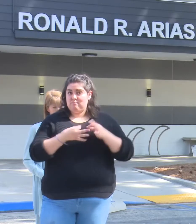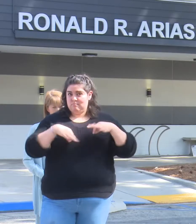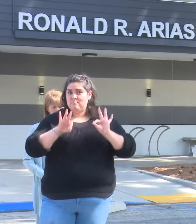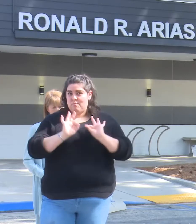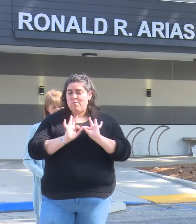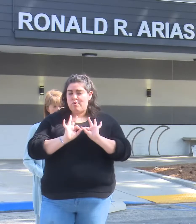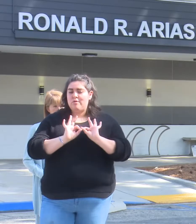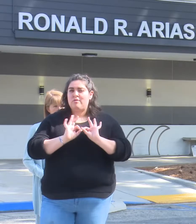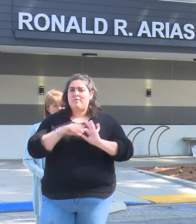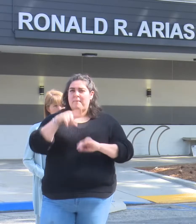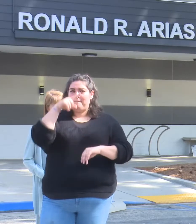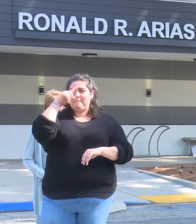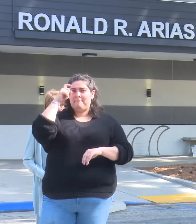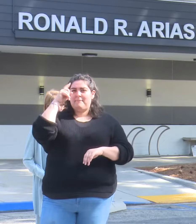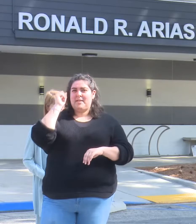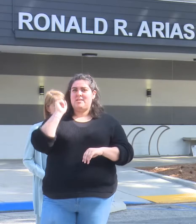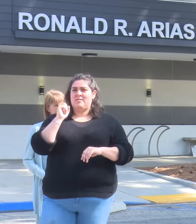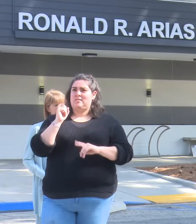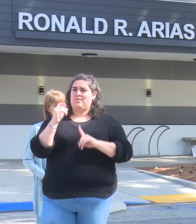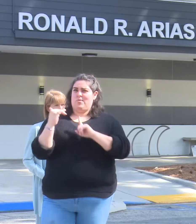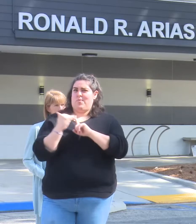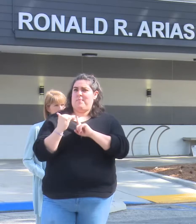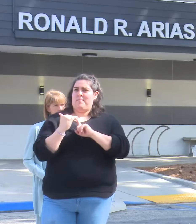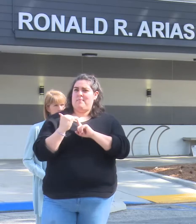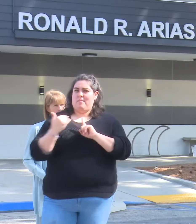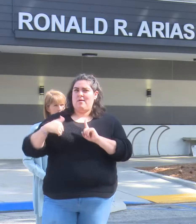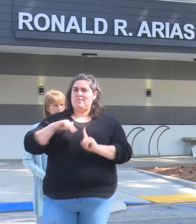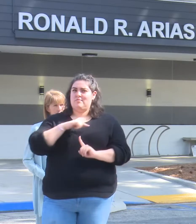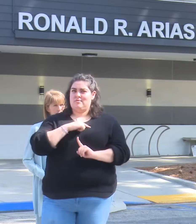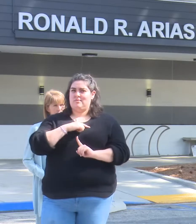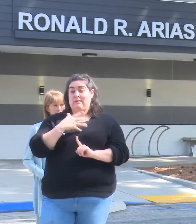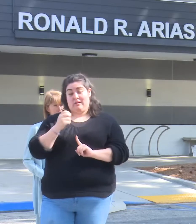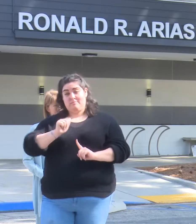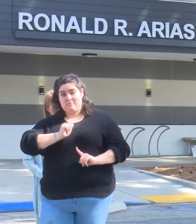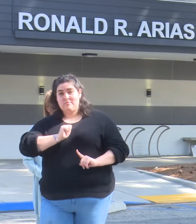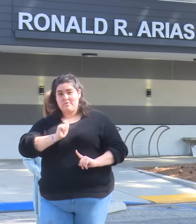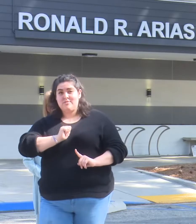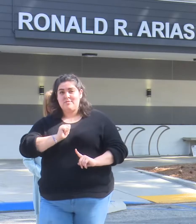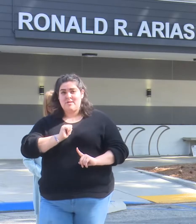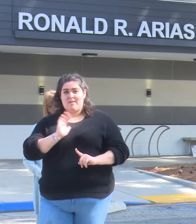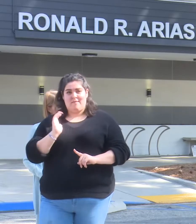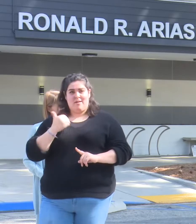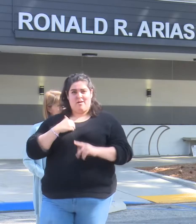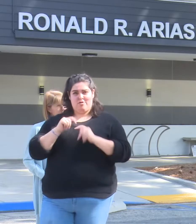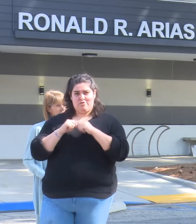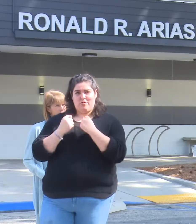because it reminds us and myself and our tribe